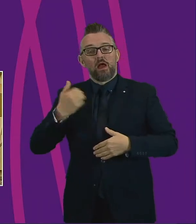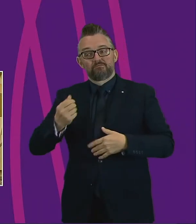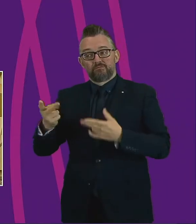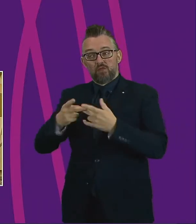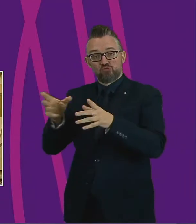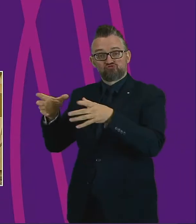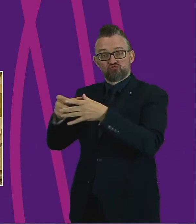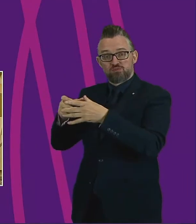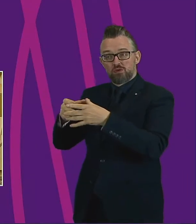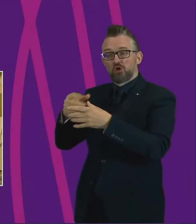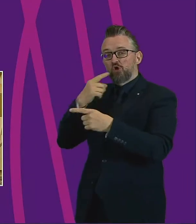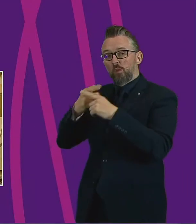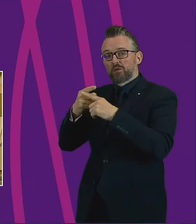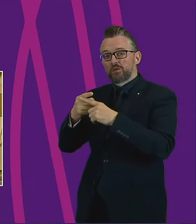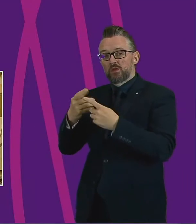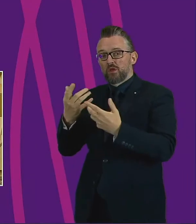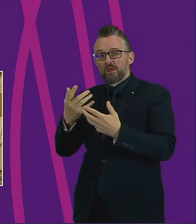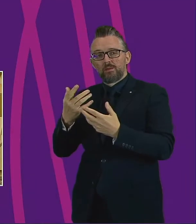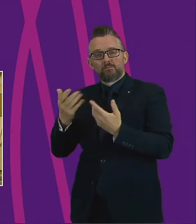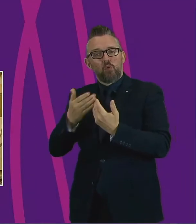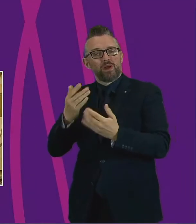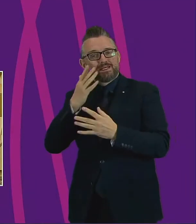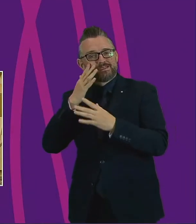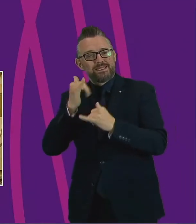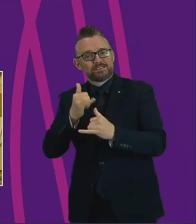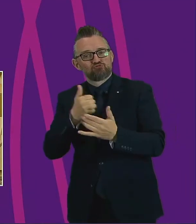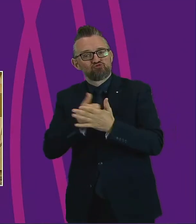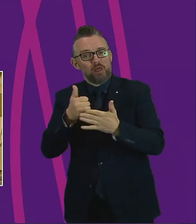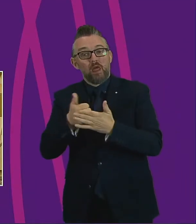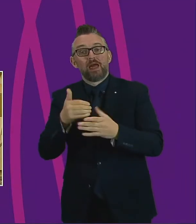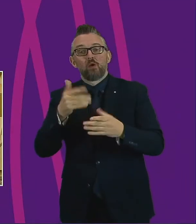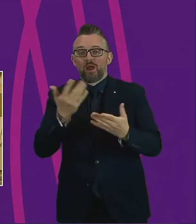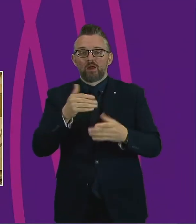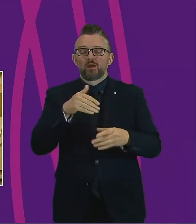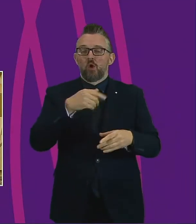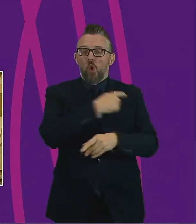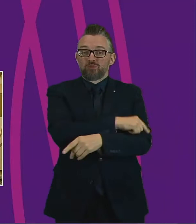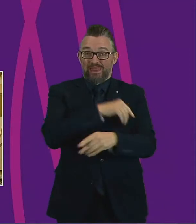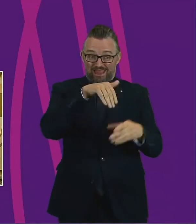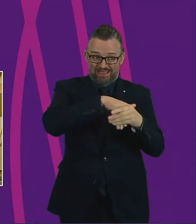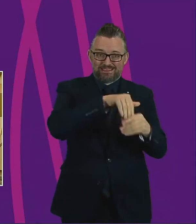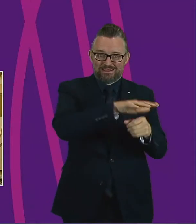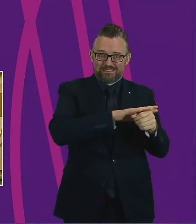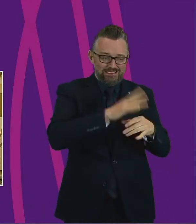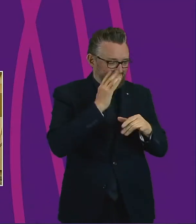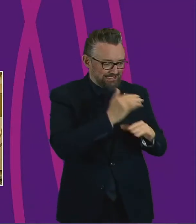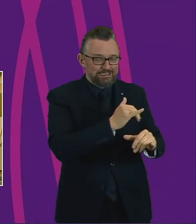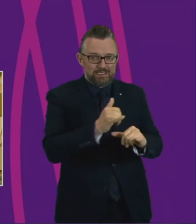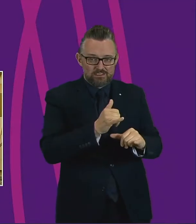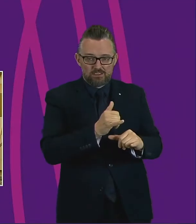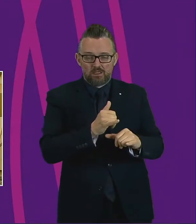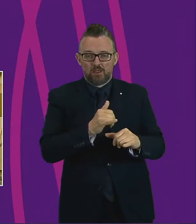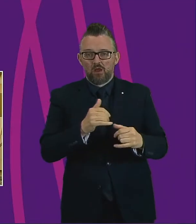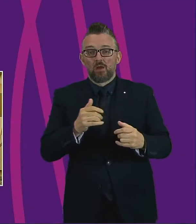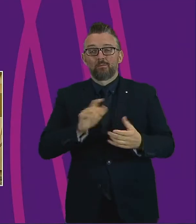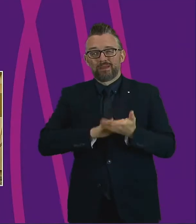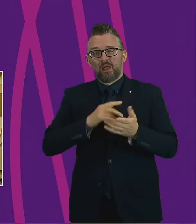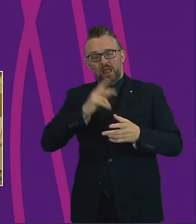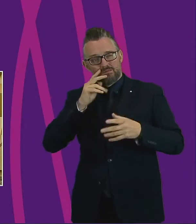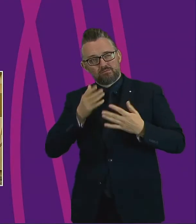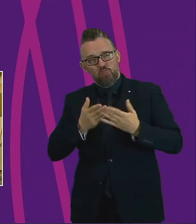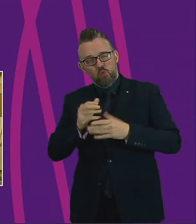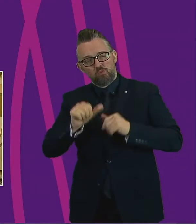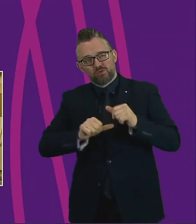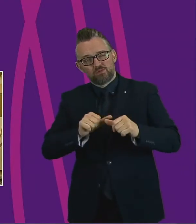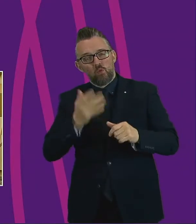the use of testing, or the further use of regular testing in hospitals to assist with this process of reopening the health